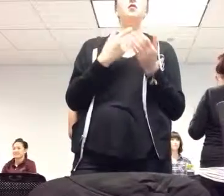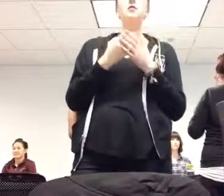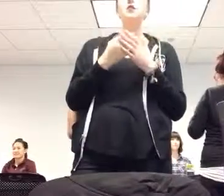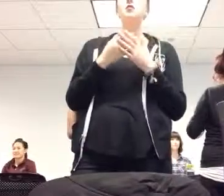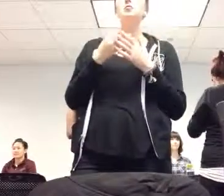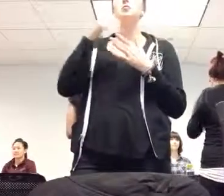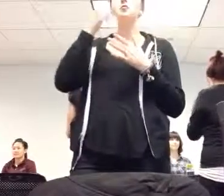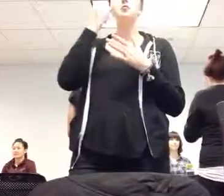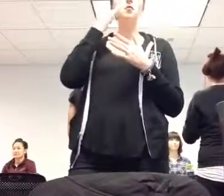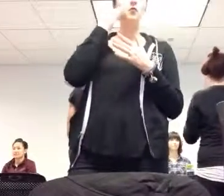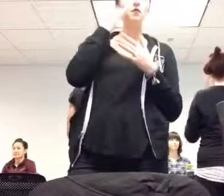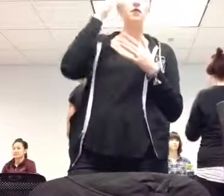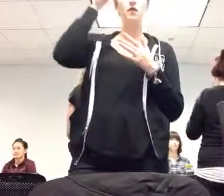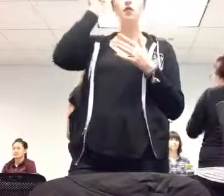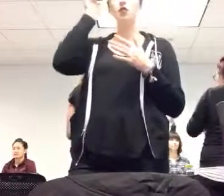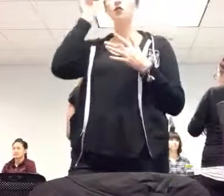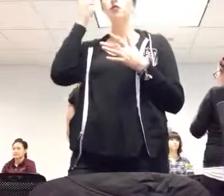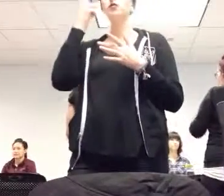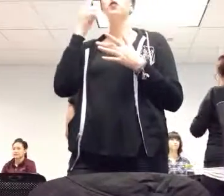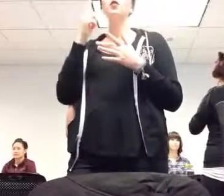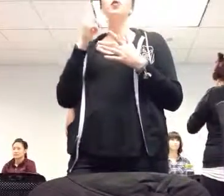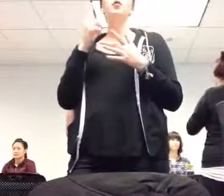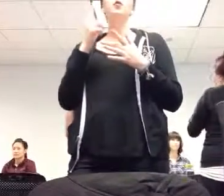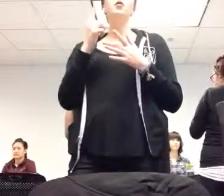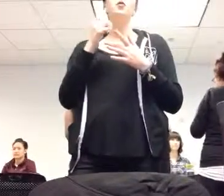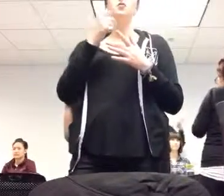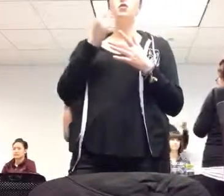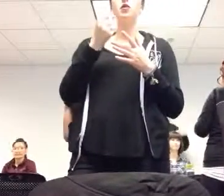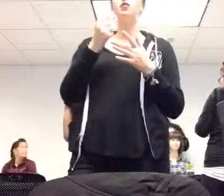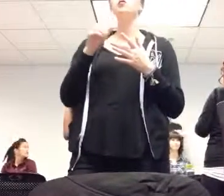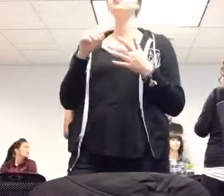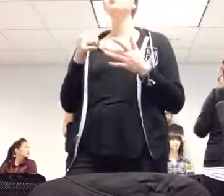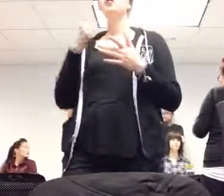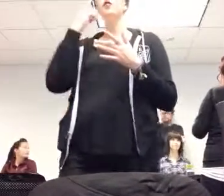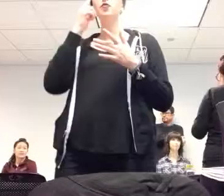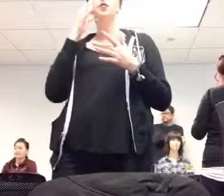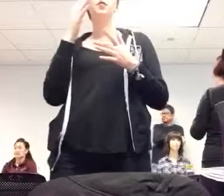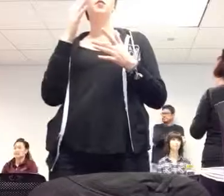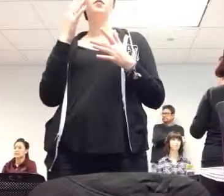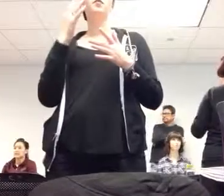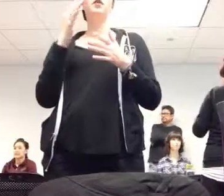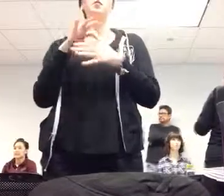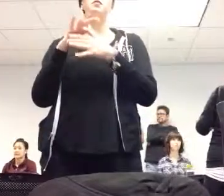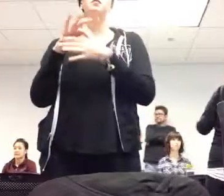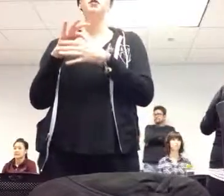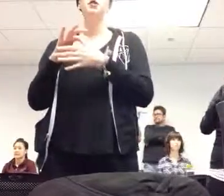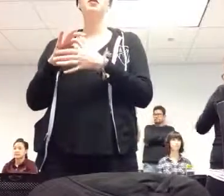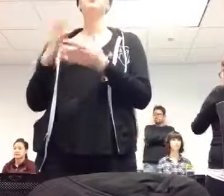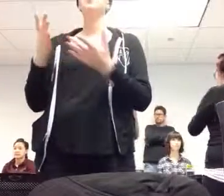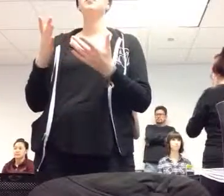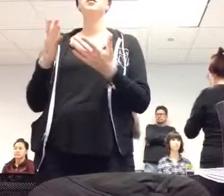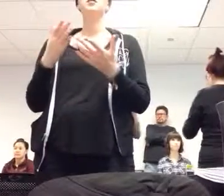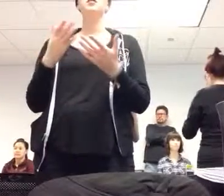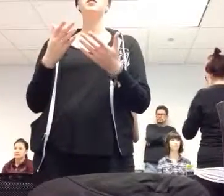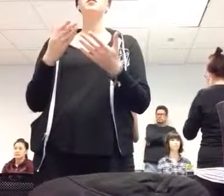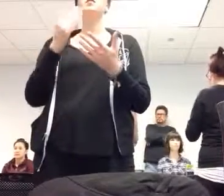for not so much for meat, which was rare. Even today, if you go to the Commonwealth in the United States, if you had